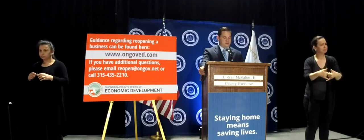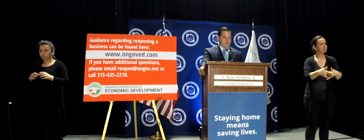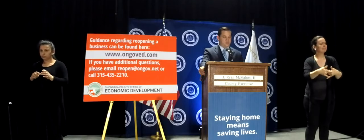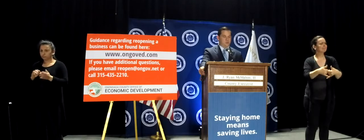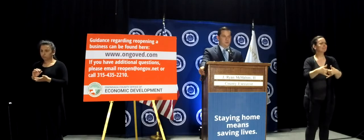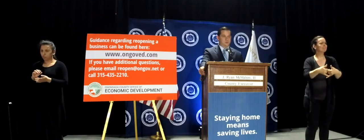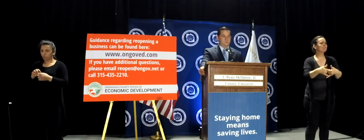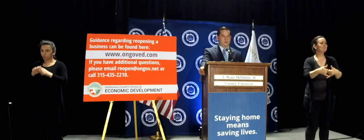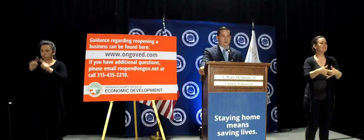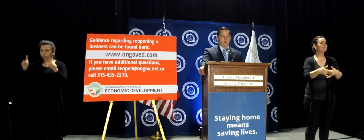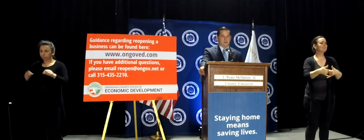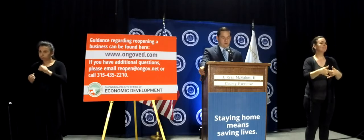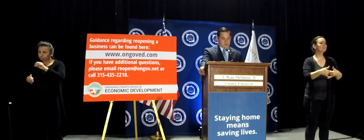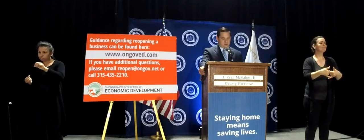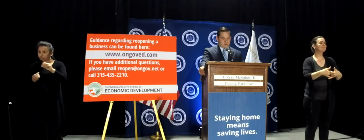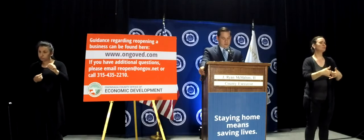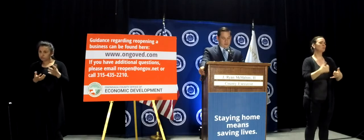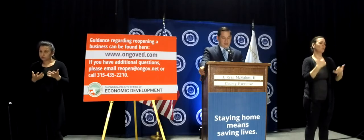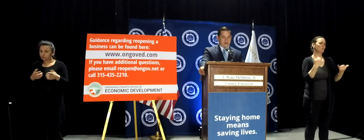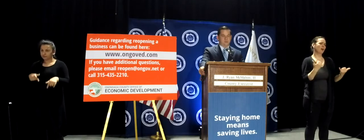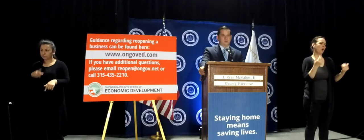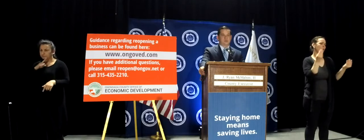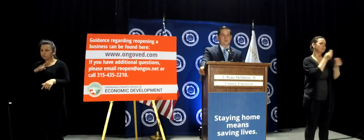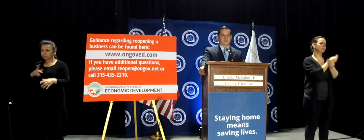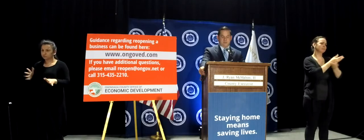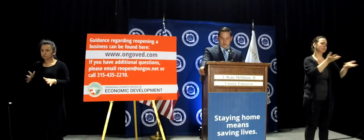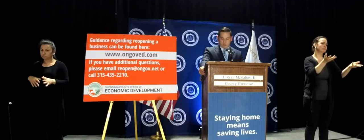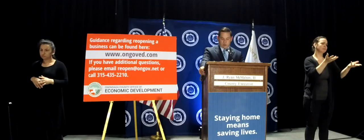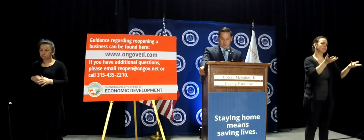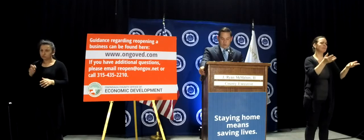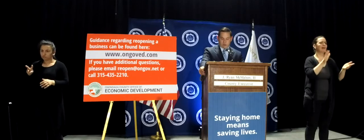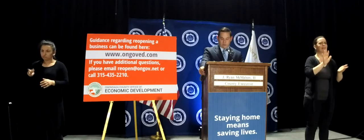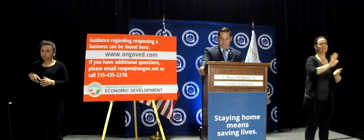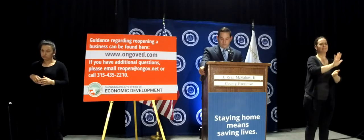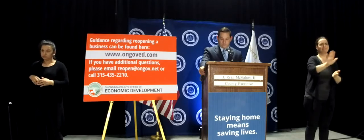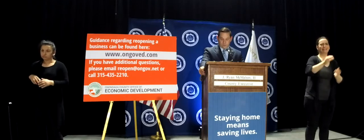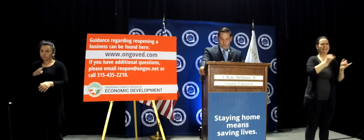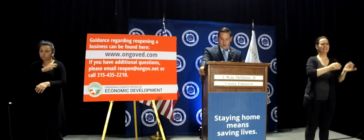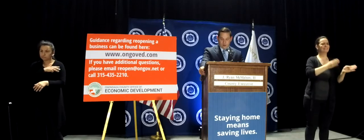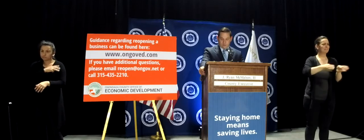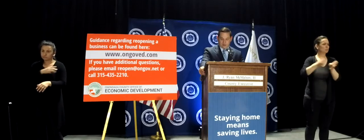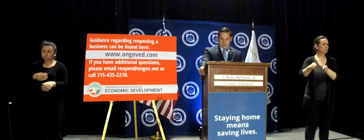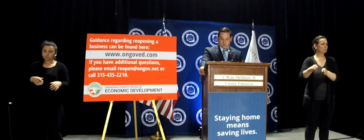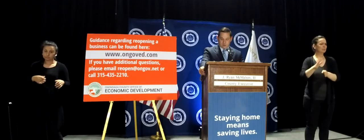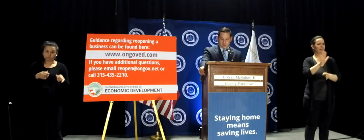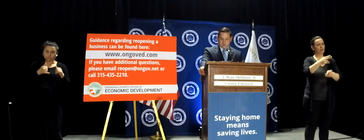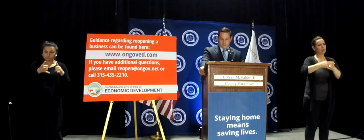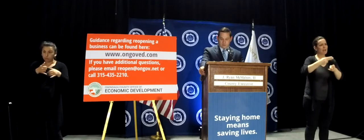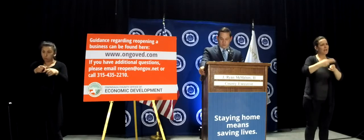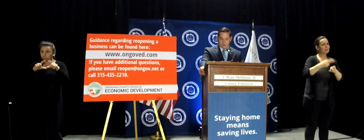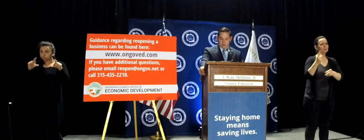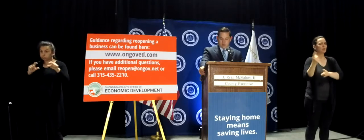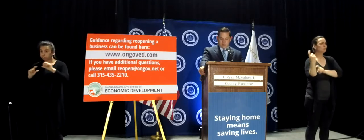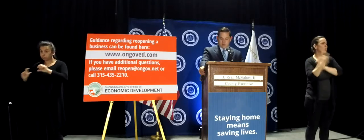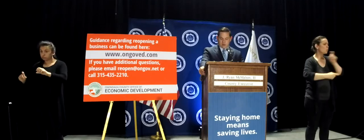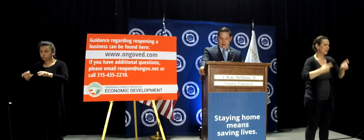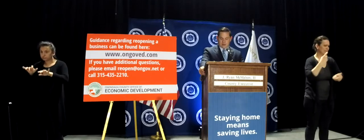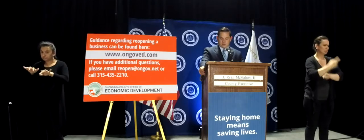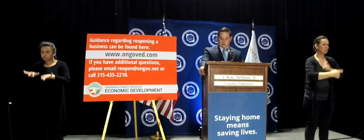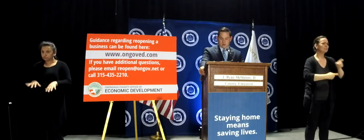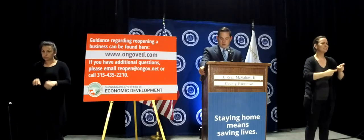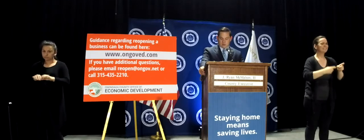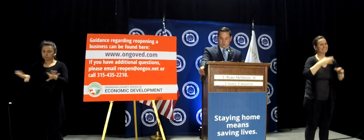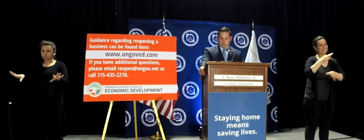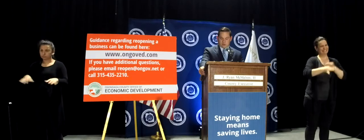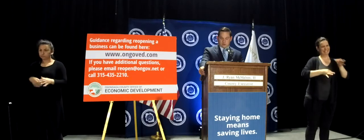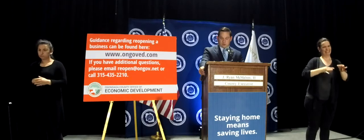on all these individuals and all the contributions they've made to our community. But I just wanted to